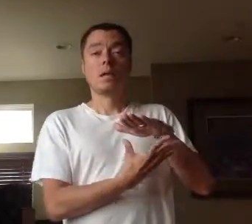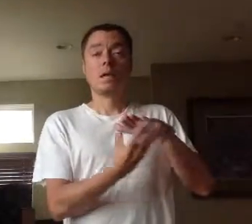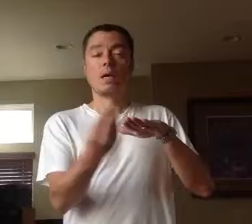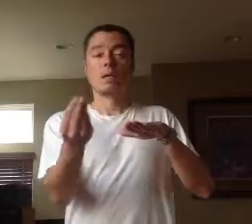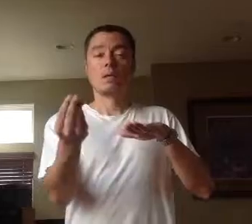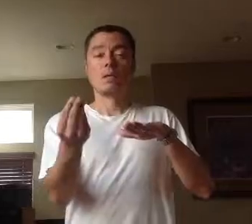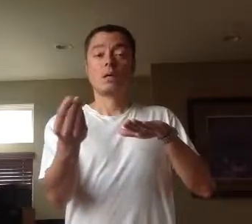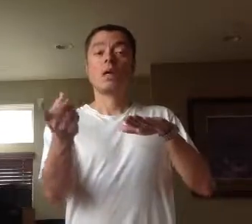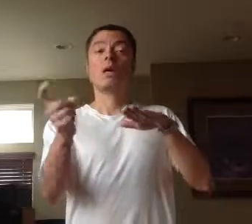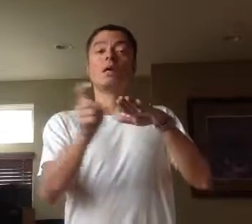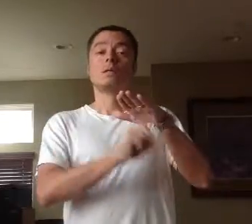Xerox.